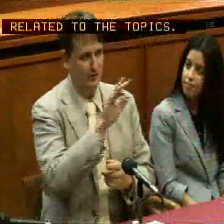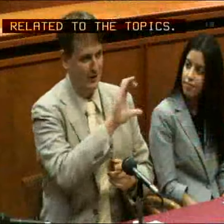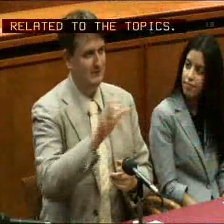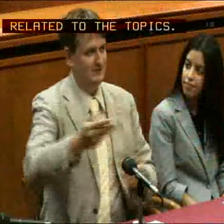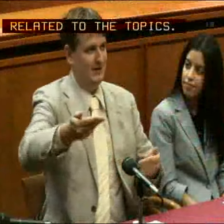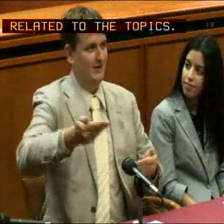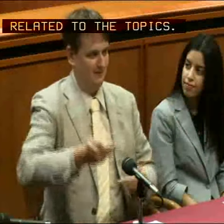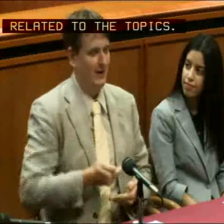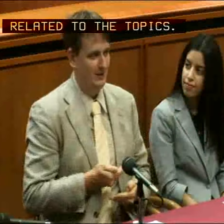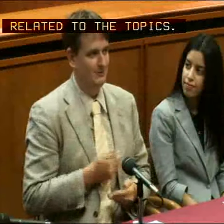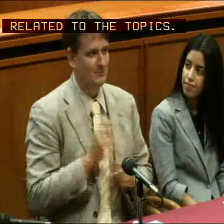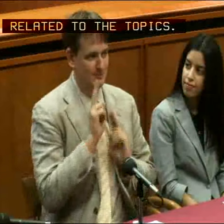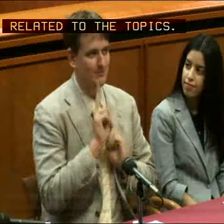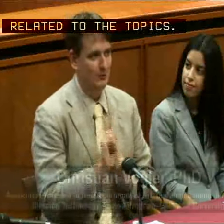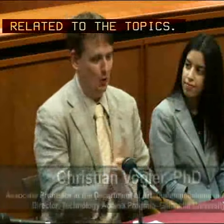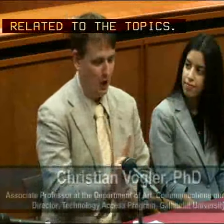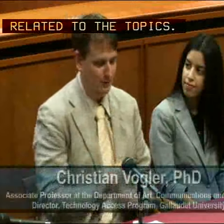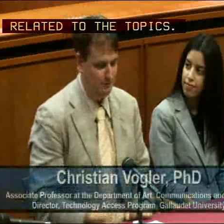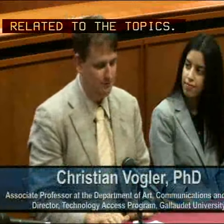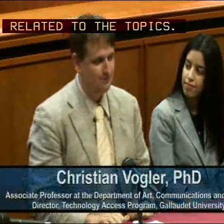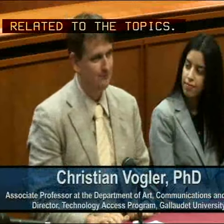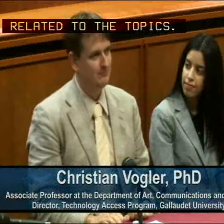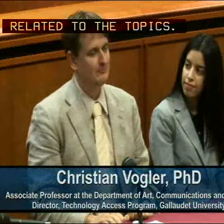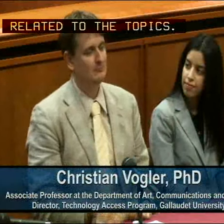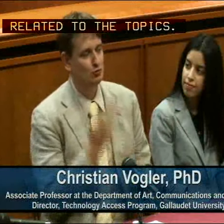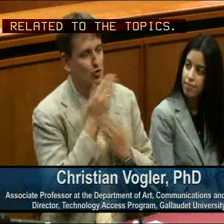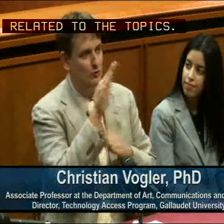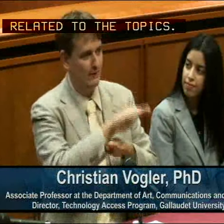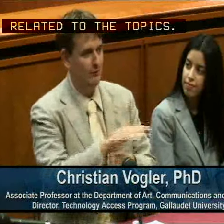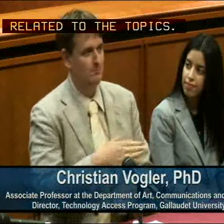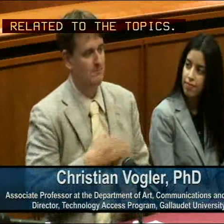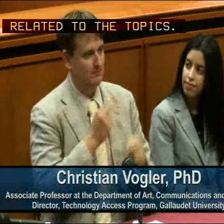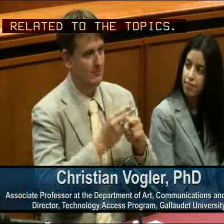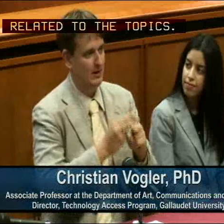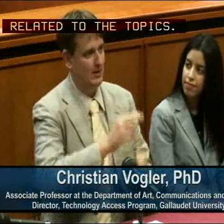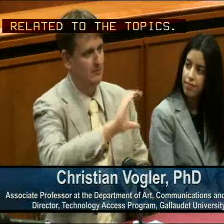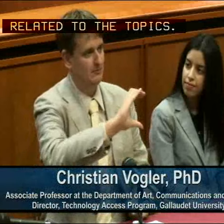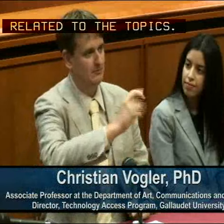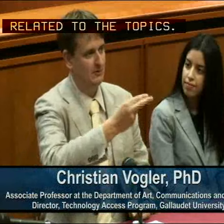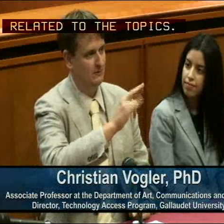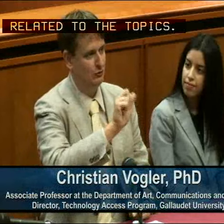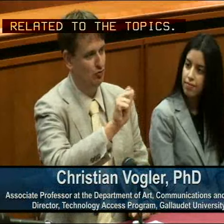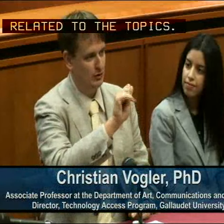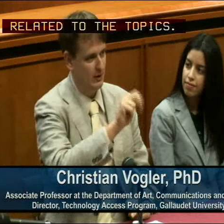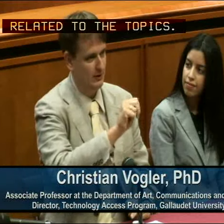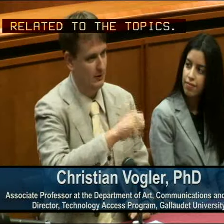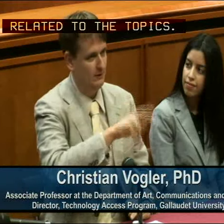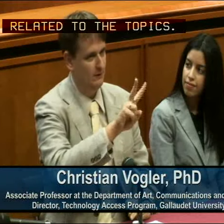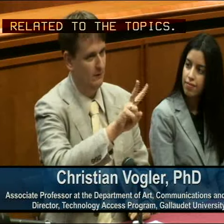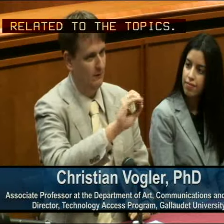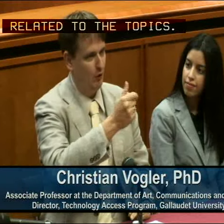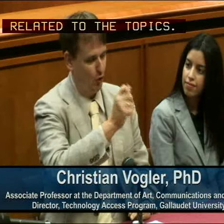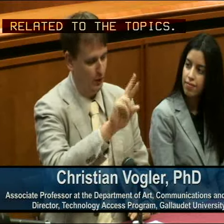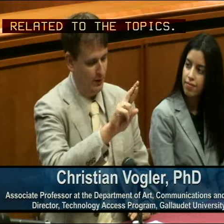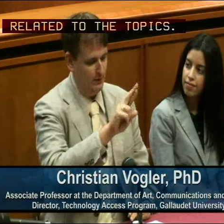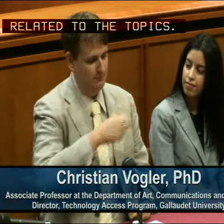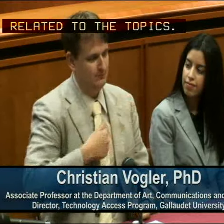First of all, I'd like to thank the FCC for inviting me. I'm honored to be here. Good afternoon. My name is Christian Vogler.